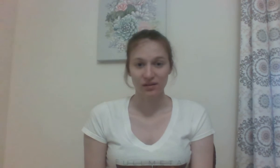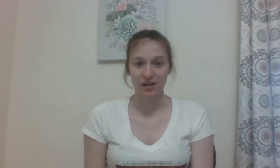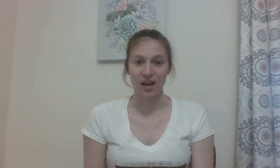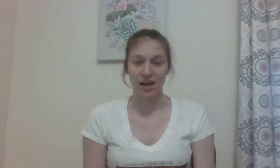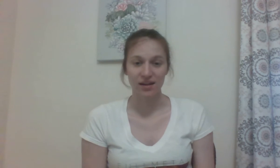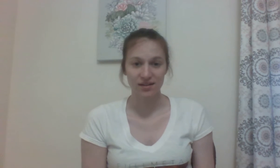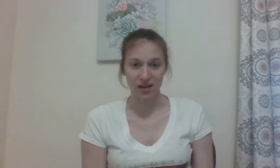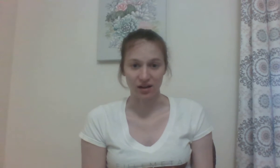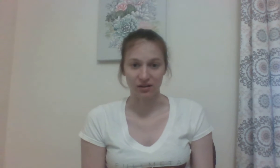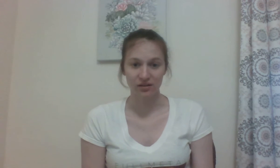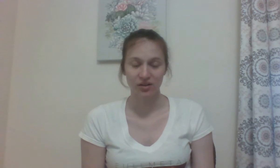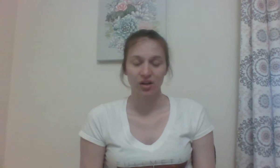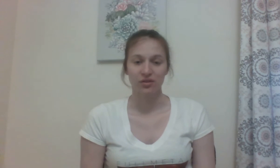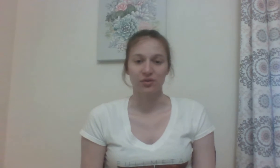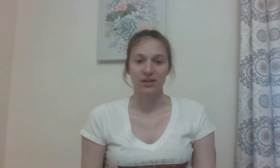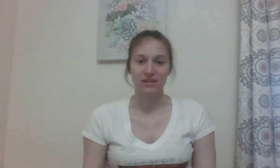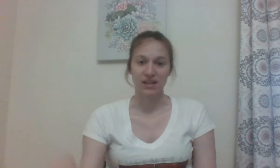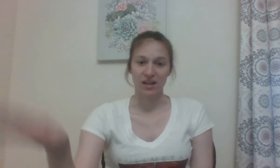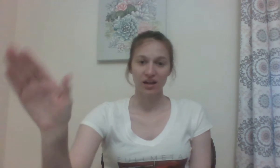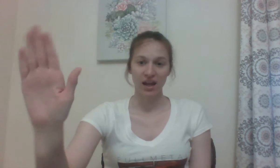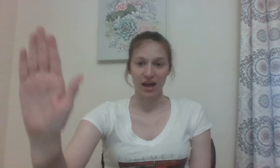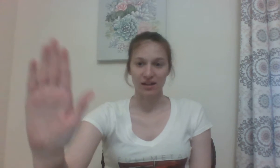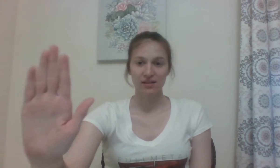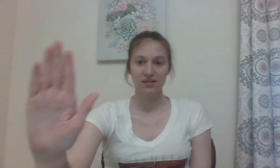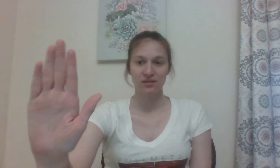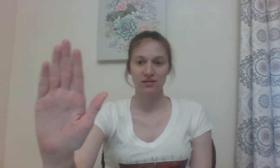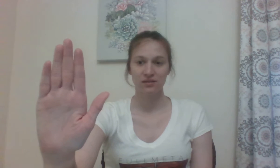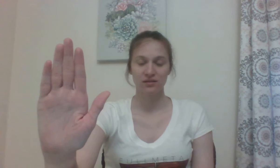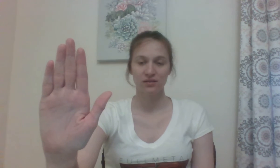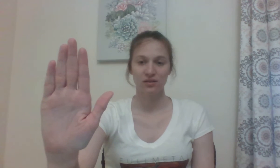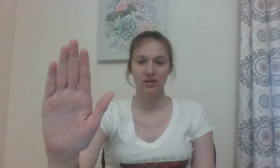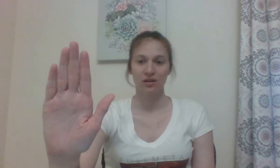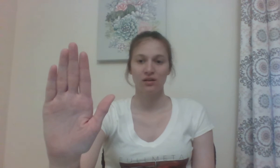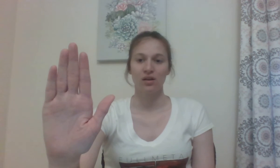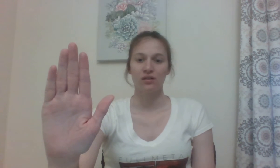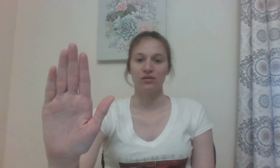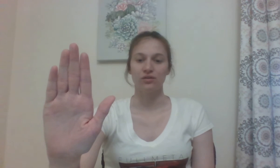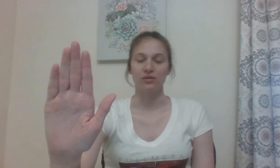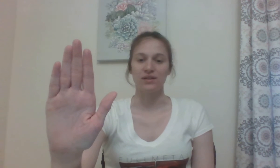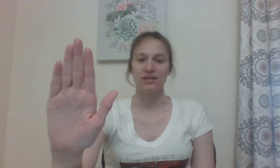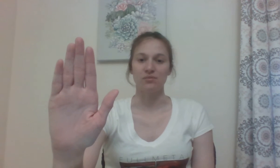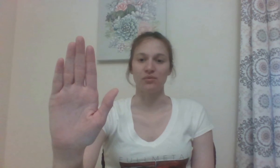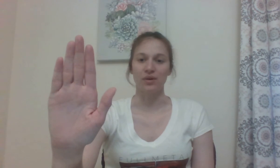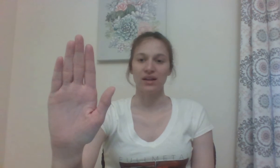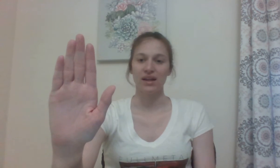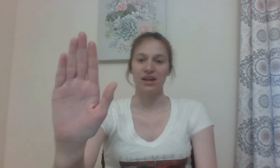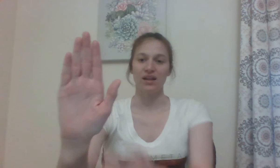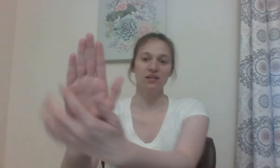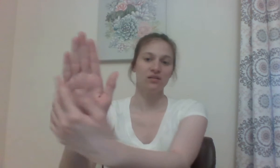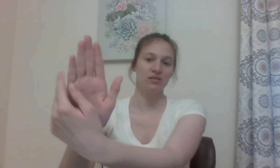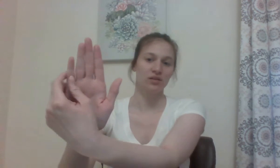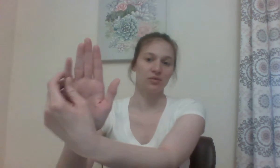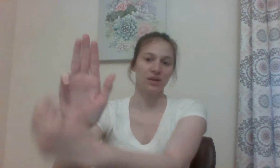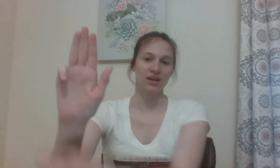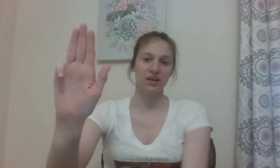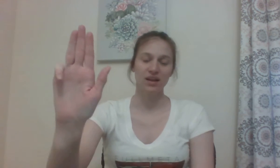an ASL, you're going to take your hand, you're going to bring in your pinky,